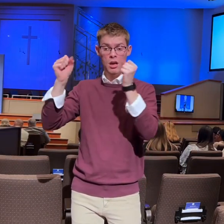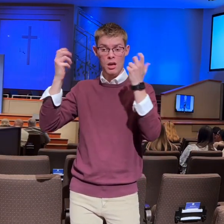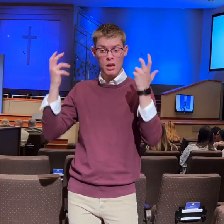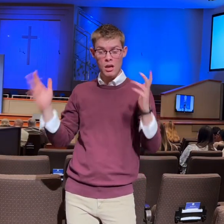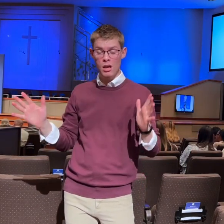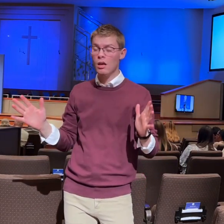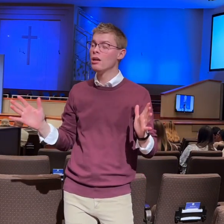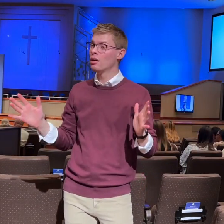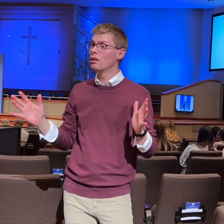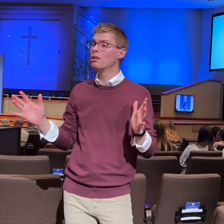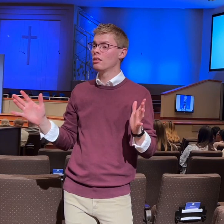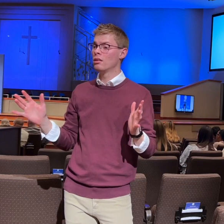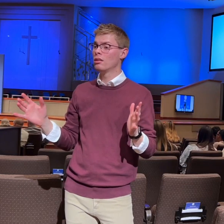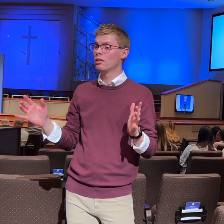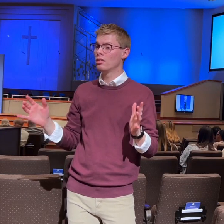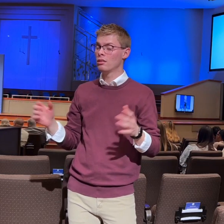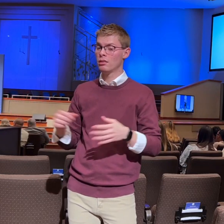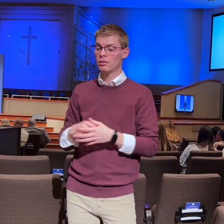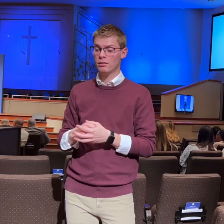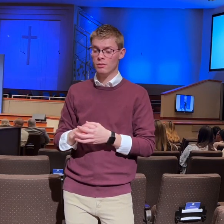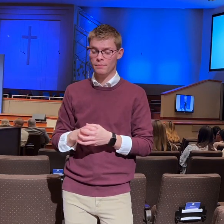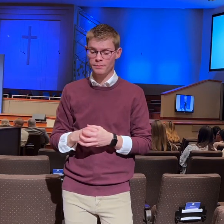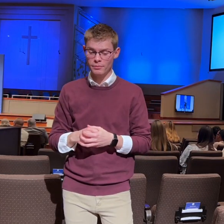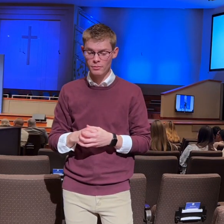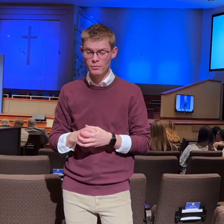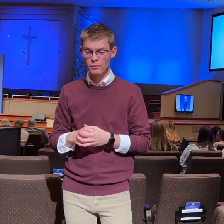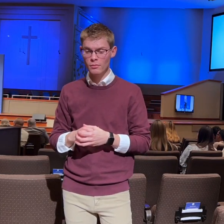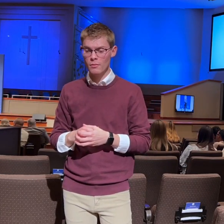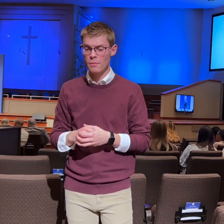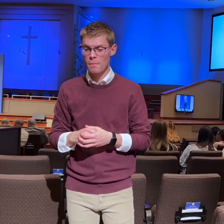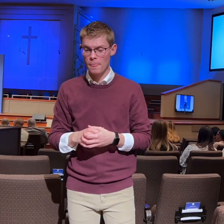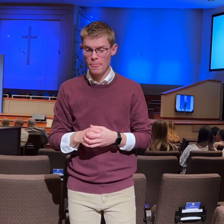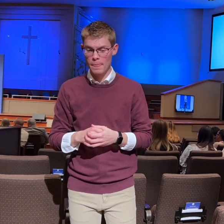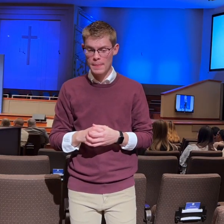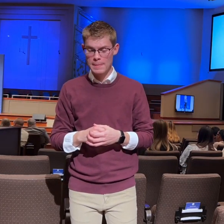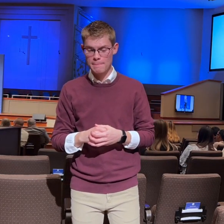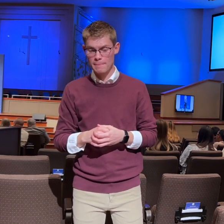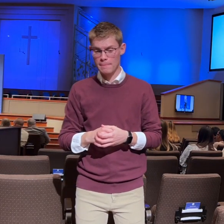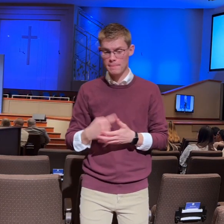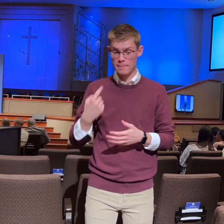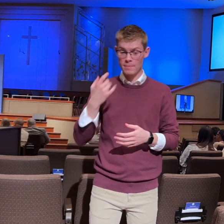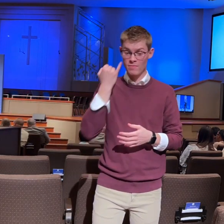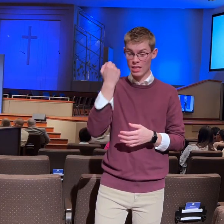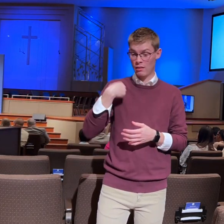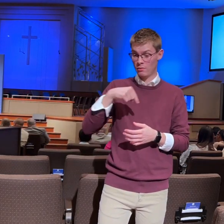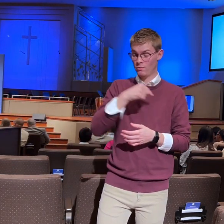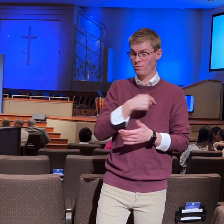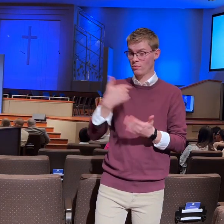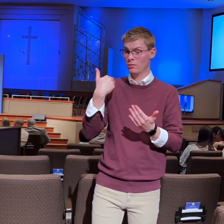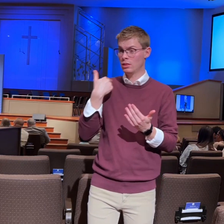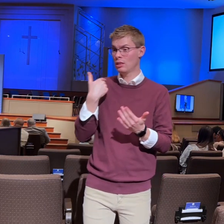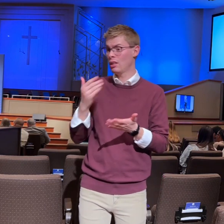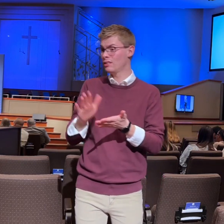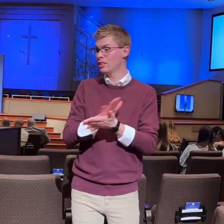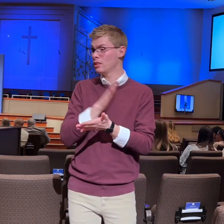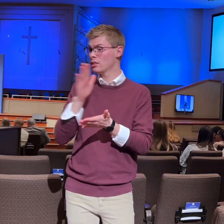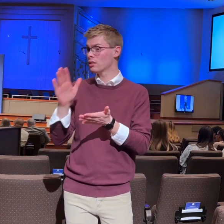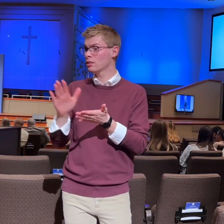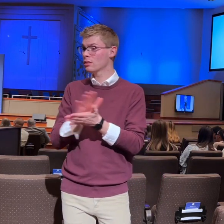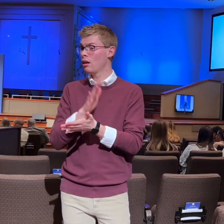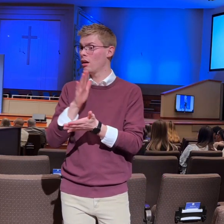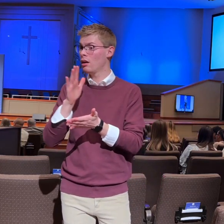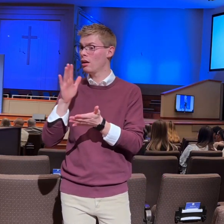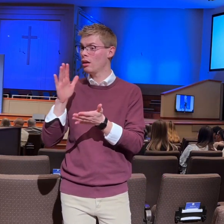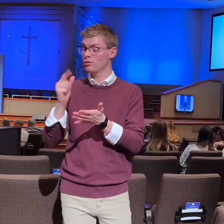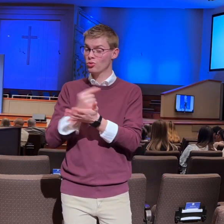We've never done this yet, but I'm telling you, if we ever had a graduate from West Coast who denied the gospel, the blood, the